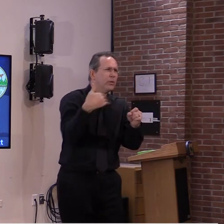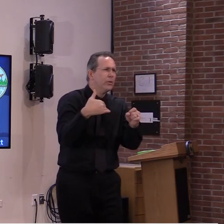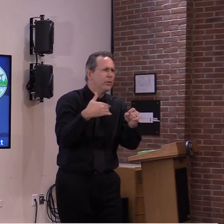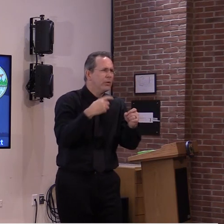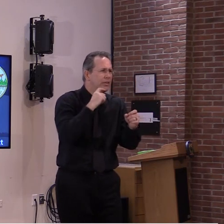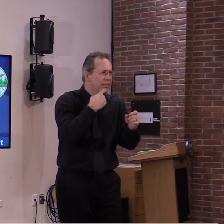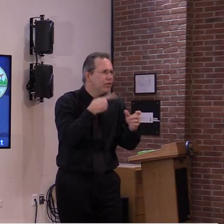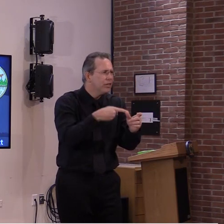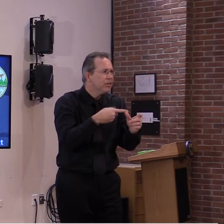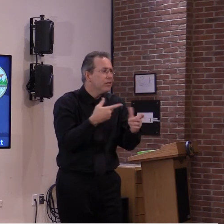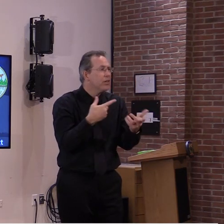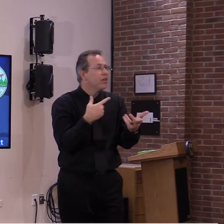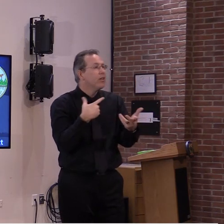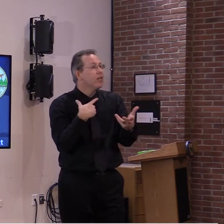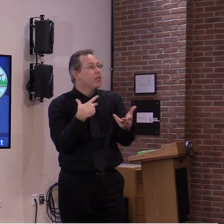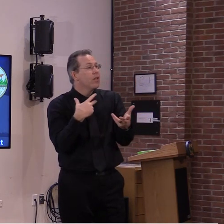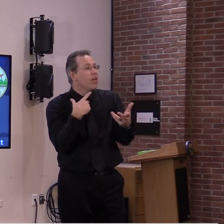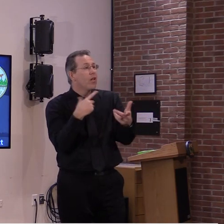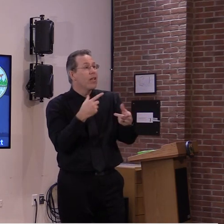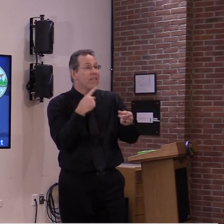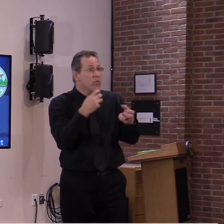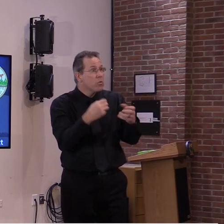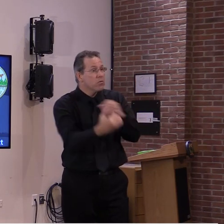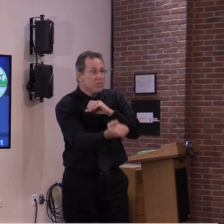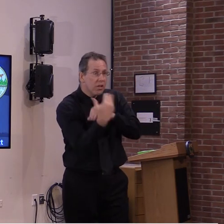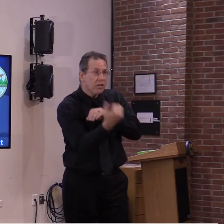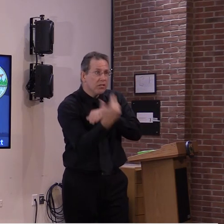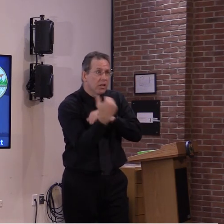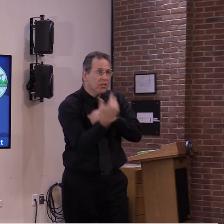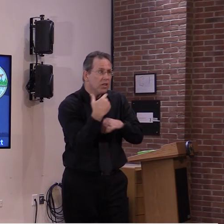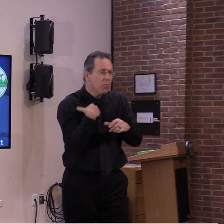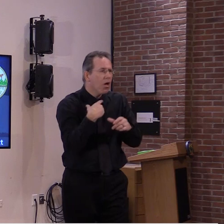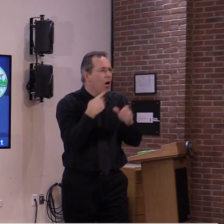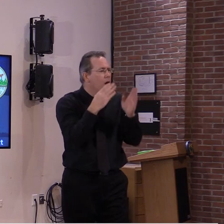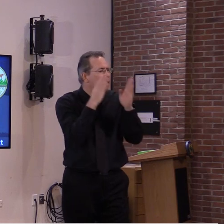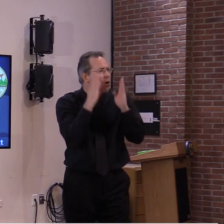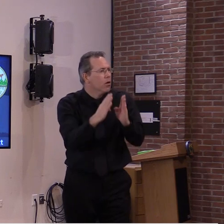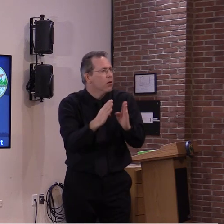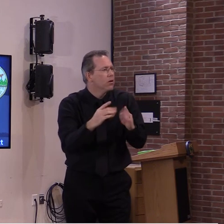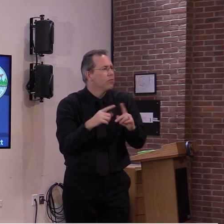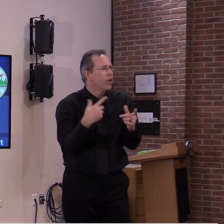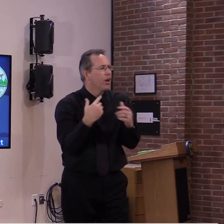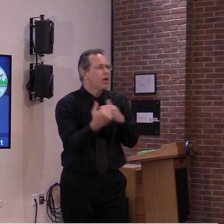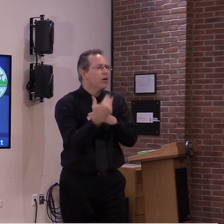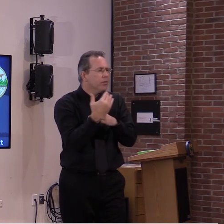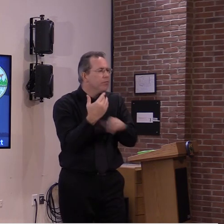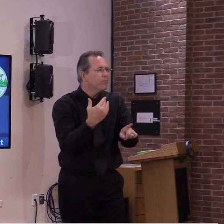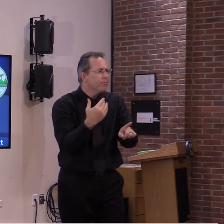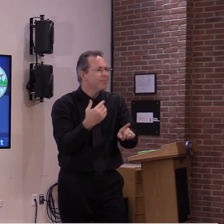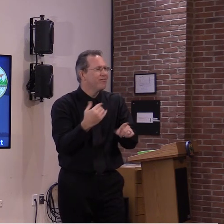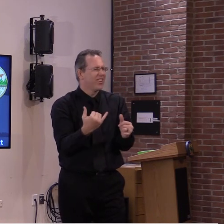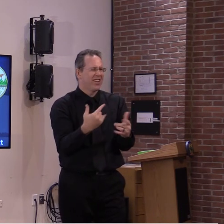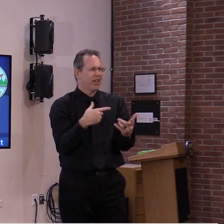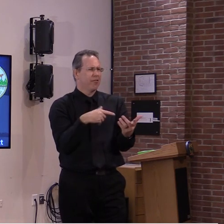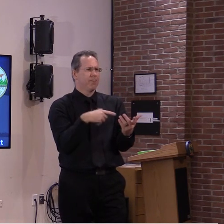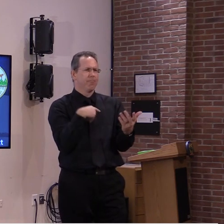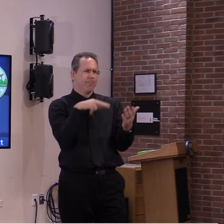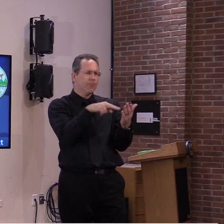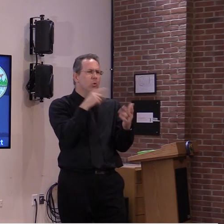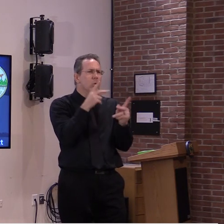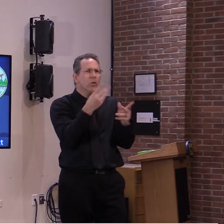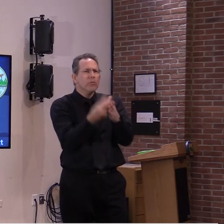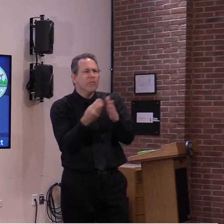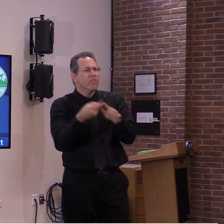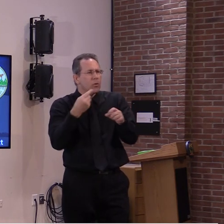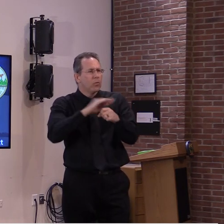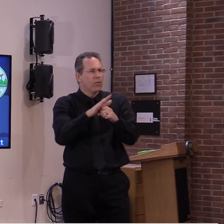basis and I pay attention to, but I do look at other obituaries. Yes. Well, but obviously there's a lot of